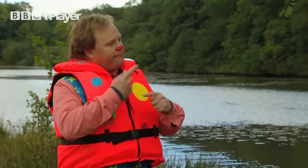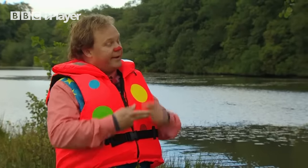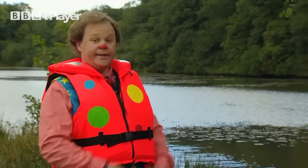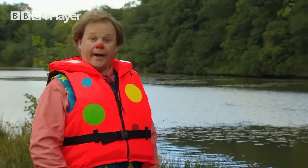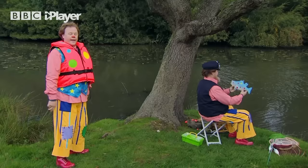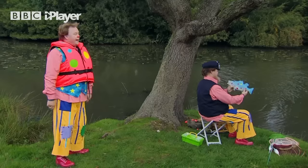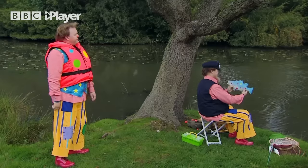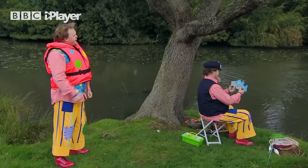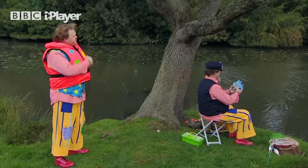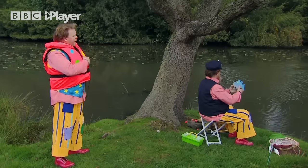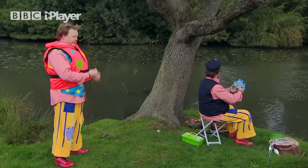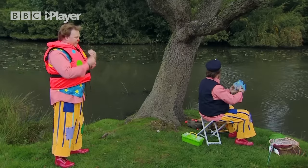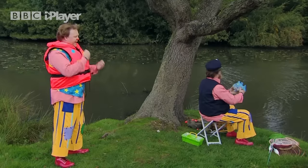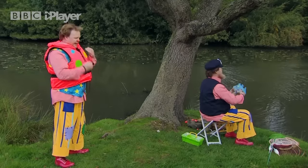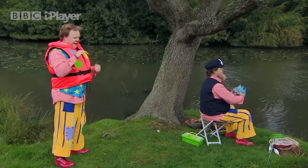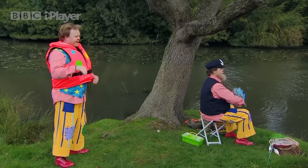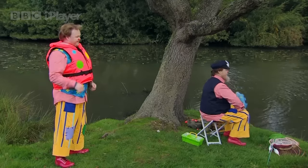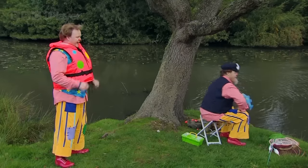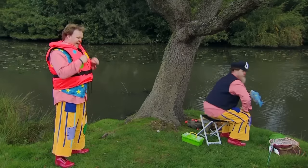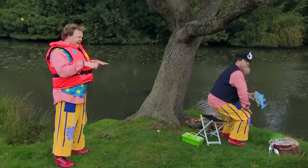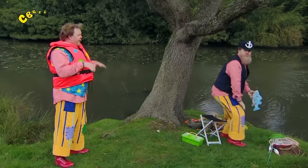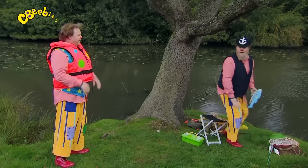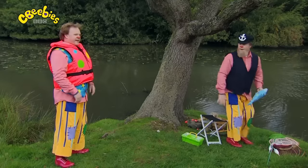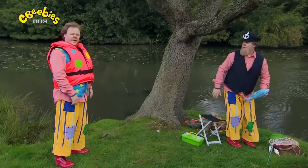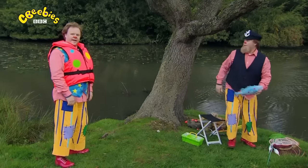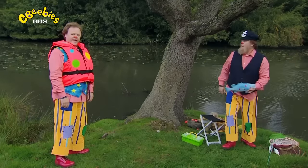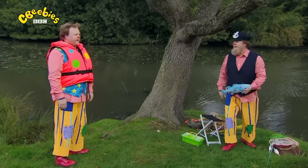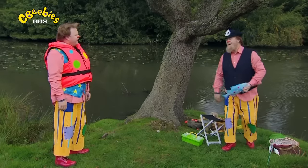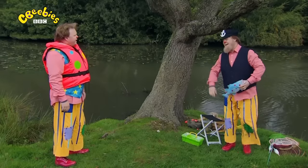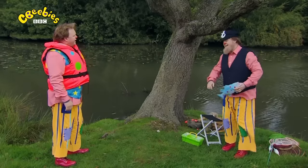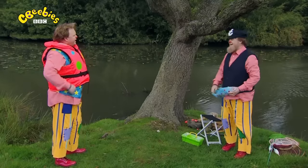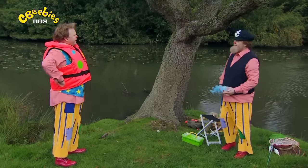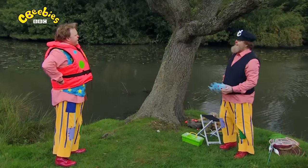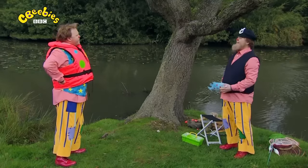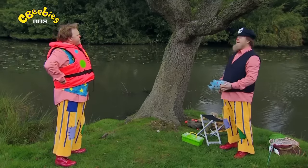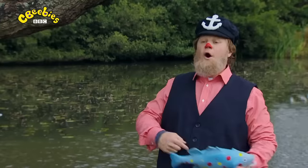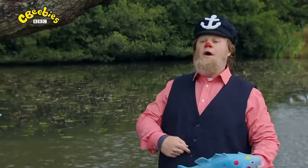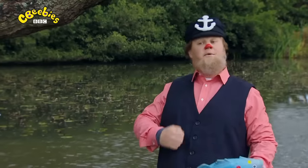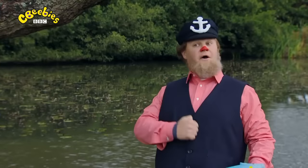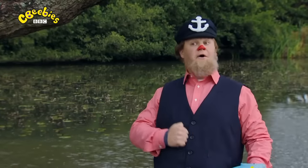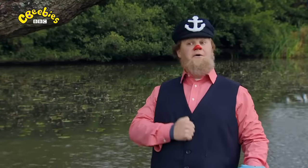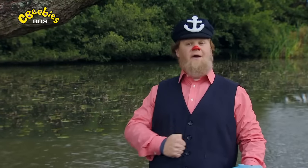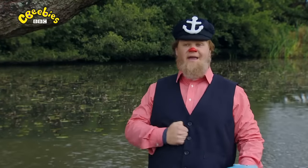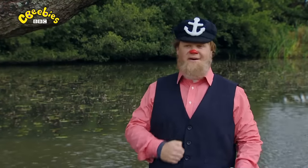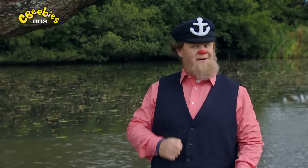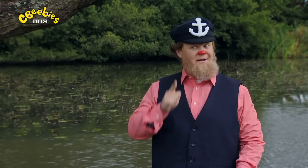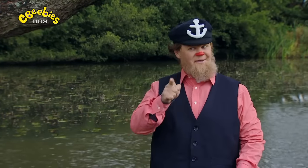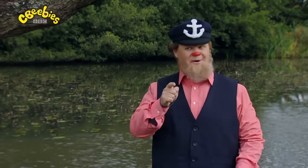Tumble? My picnic has nearly gone! Oh, I was hungry.